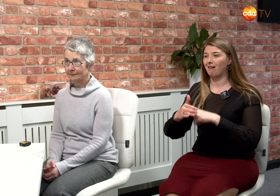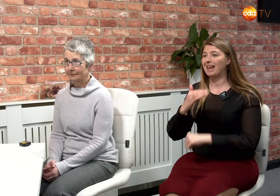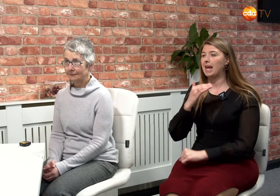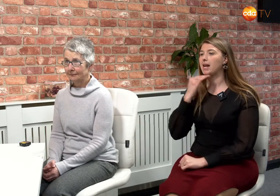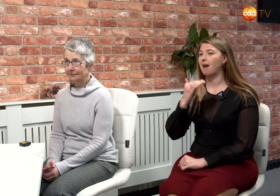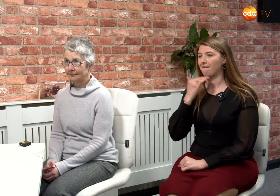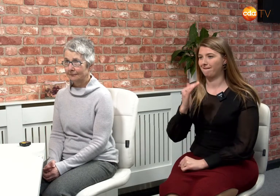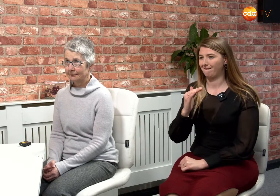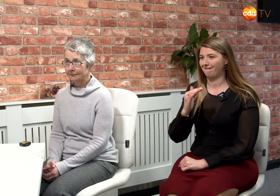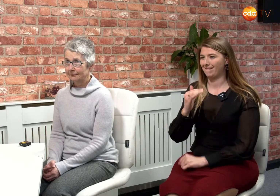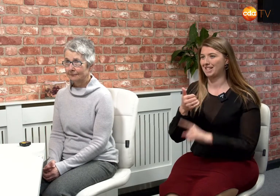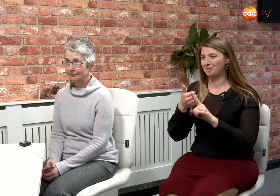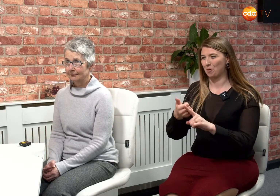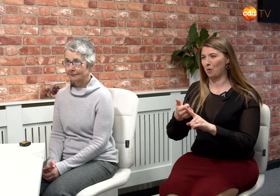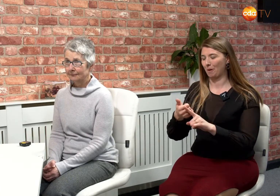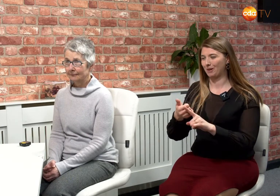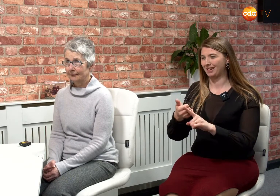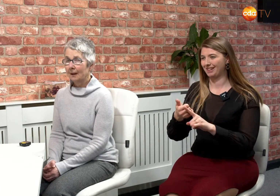enough.